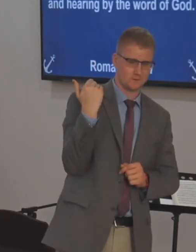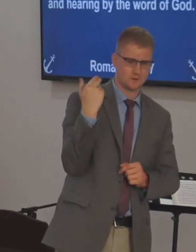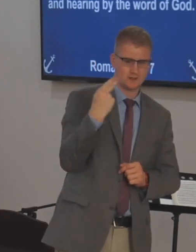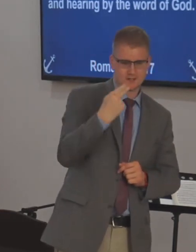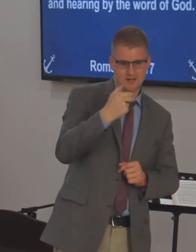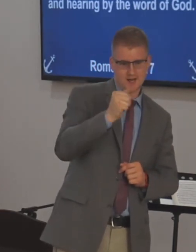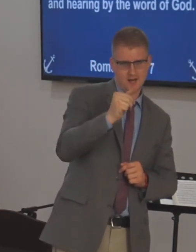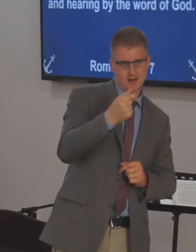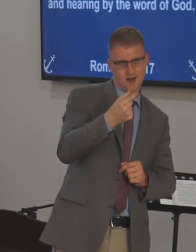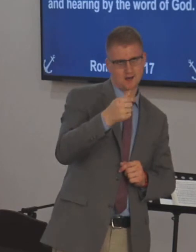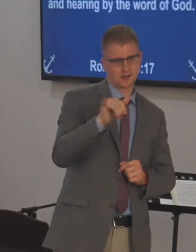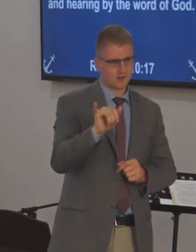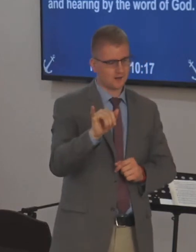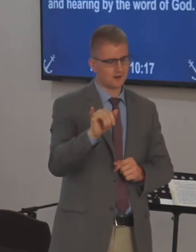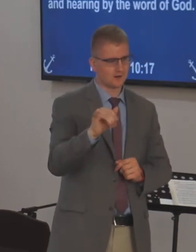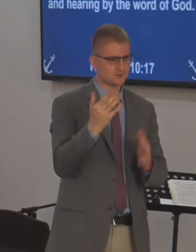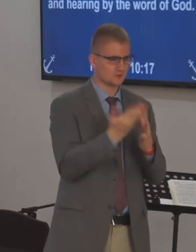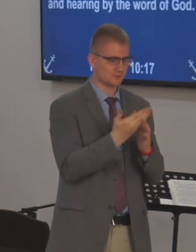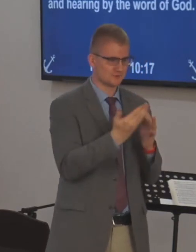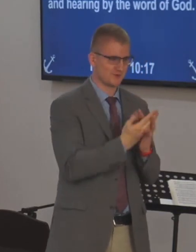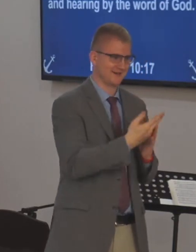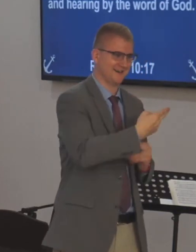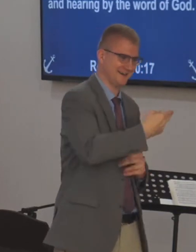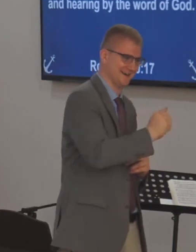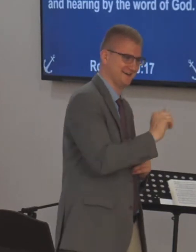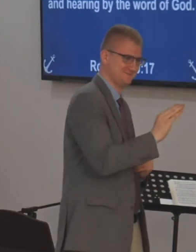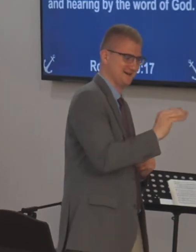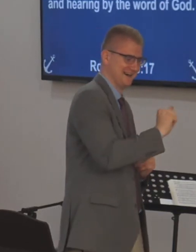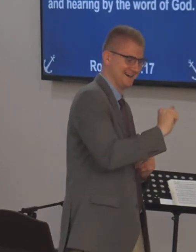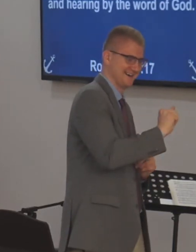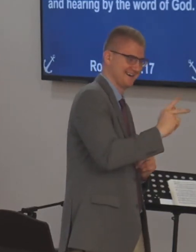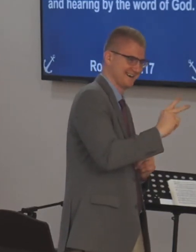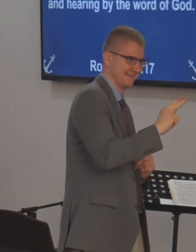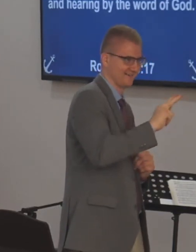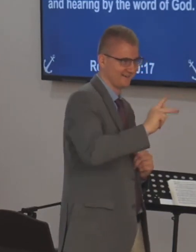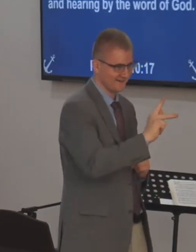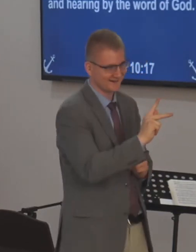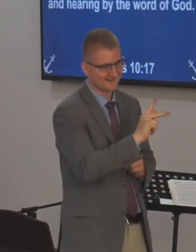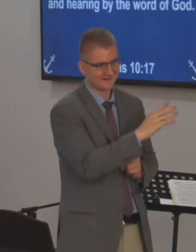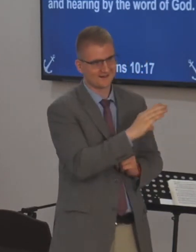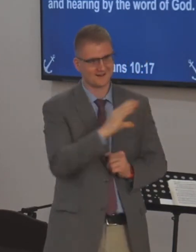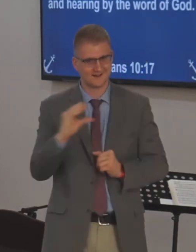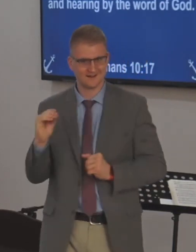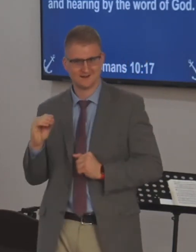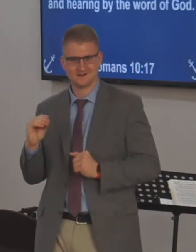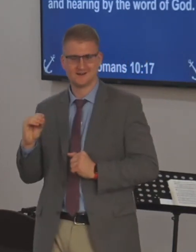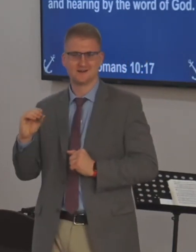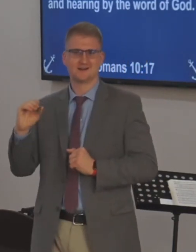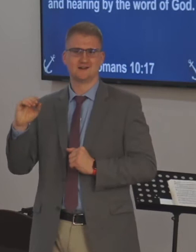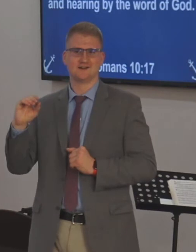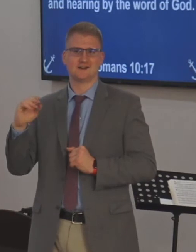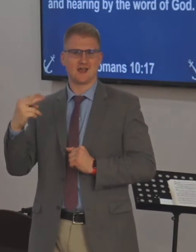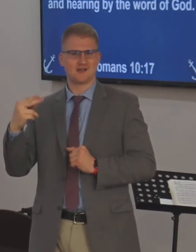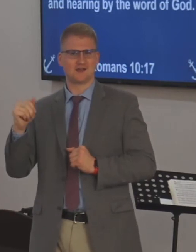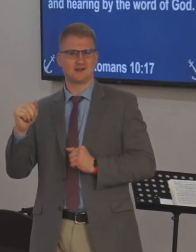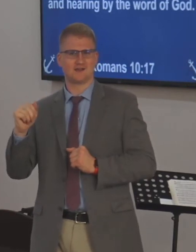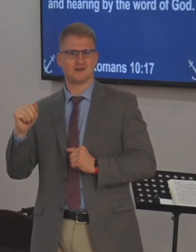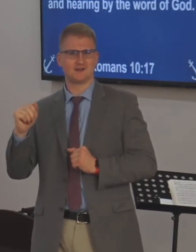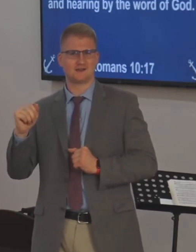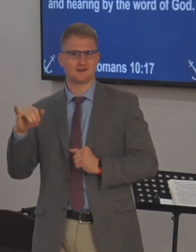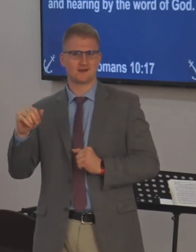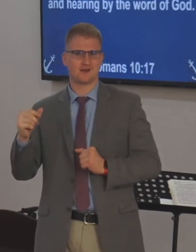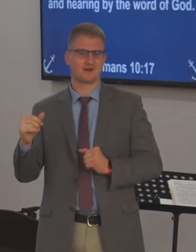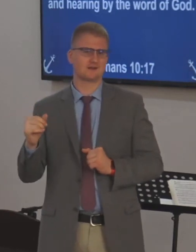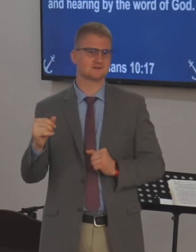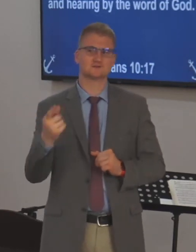Haggai. It's between Habakkuk. I mean, these books you probably read every day, right? Yeah. When's the last time you read